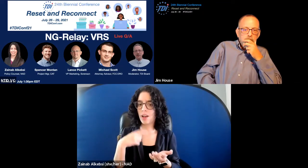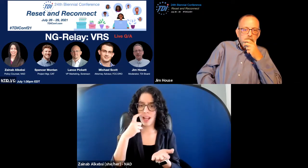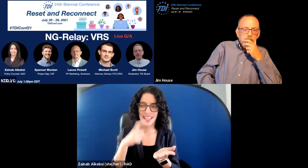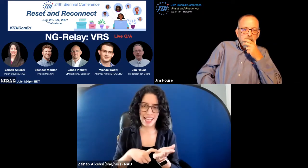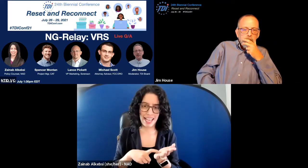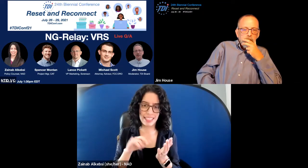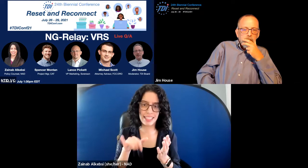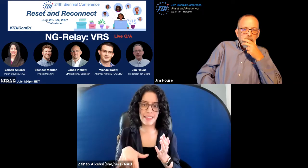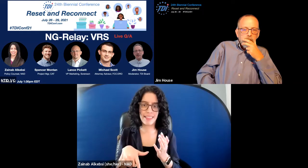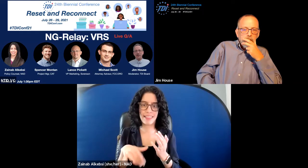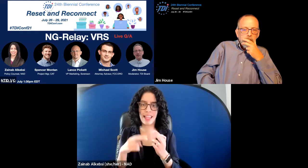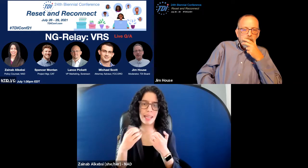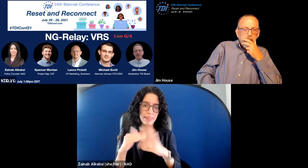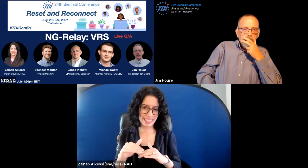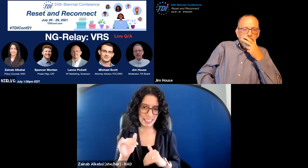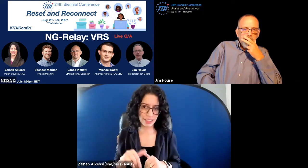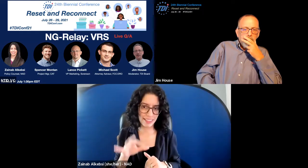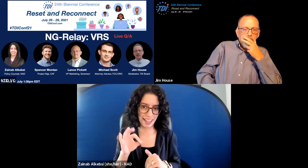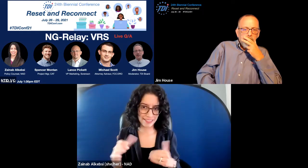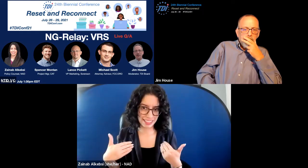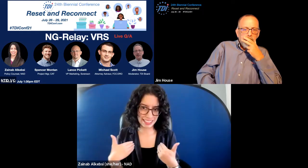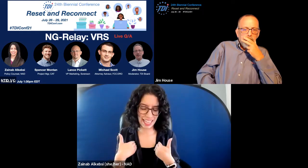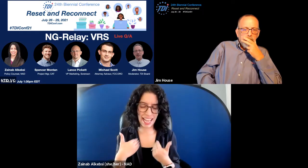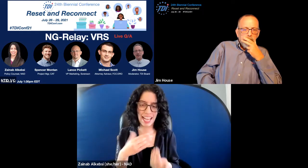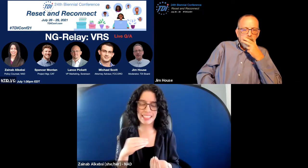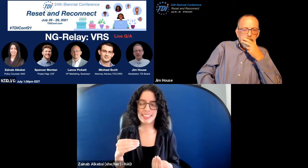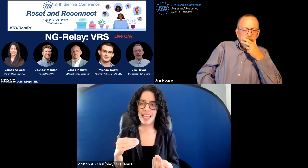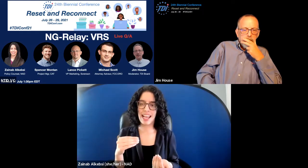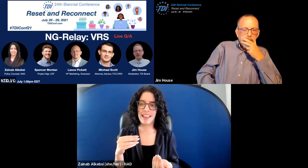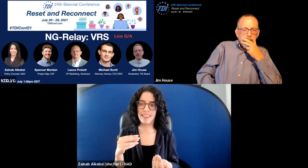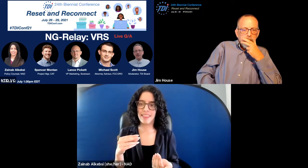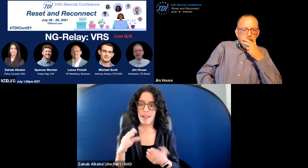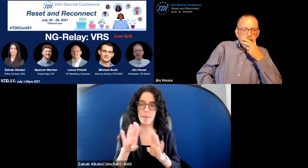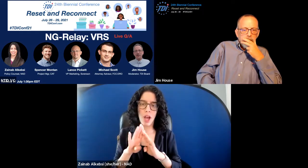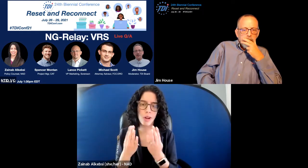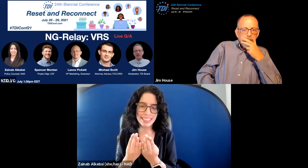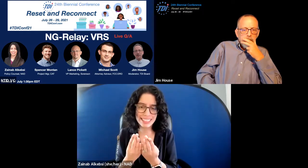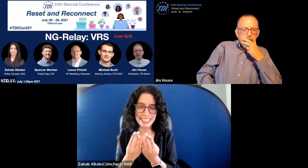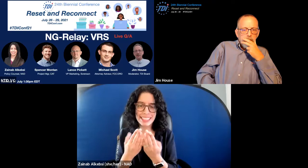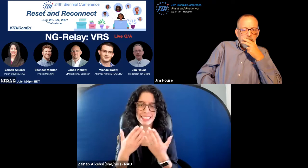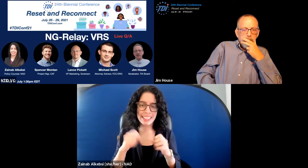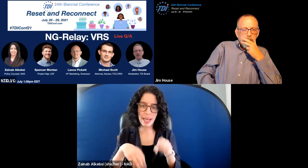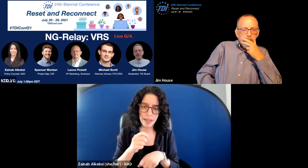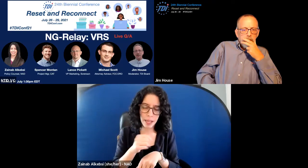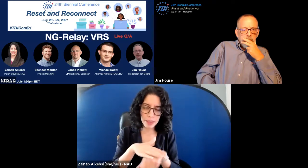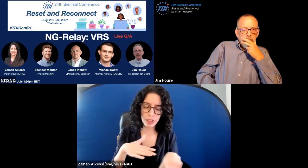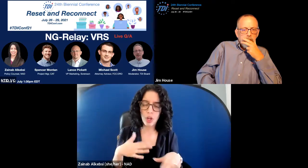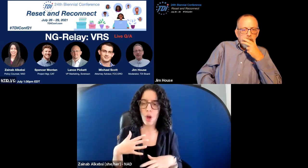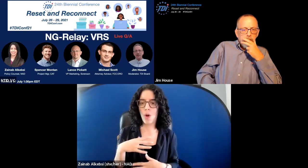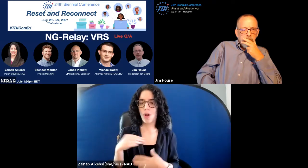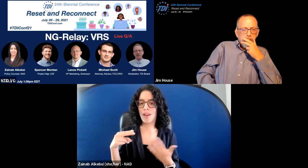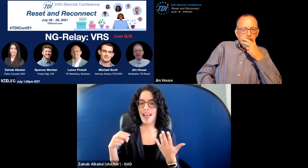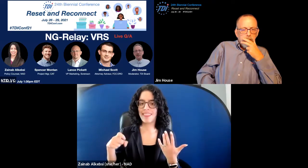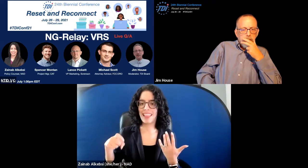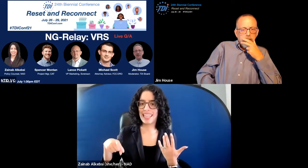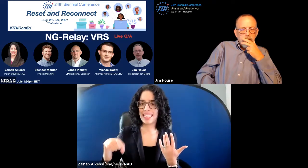to say that I recognize that the limitation that the FCC has and the bureaucracy can